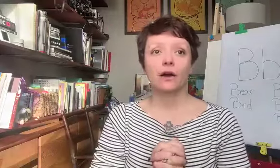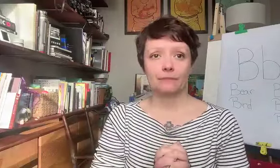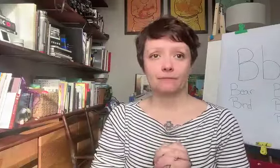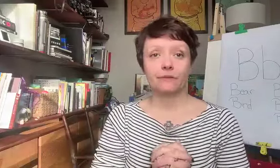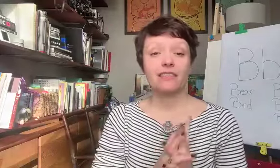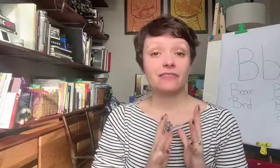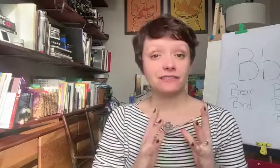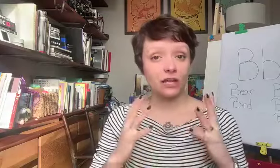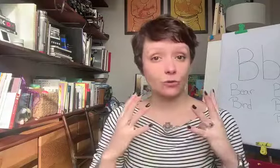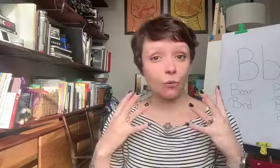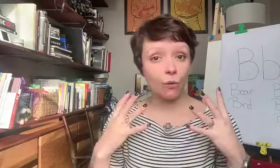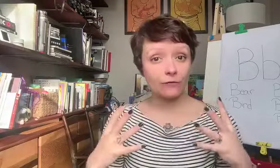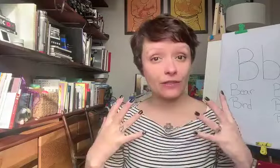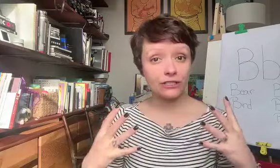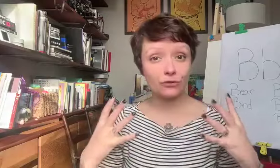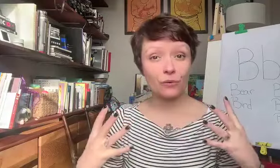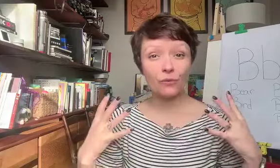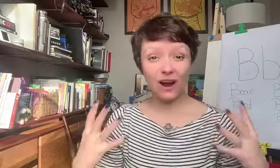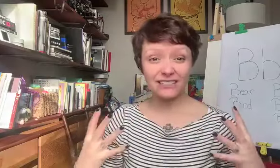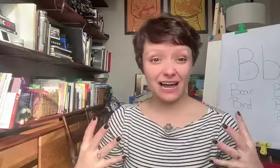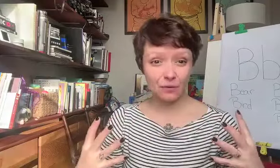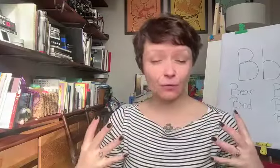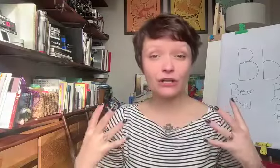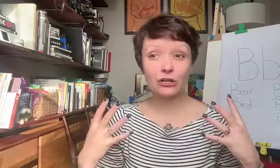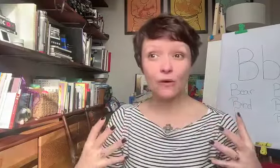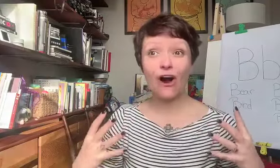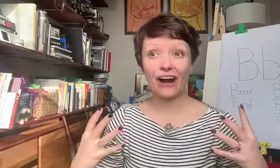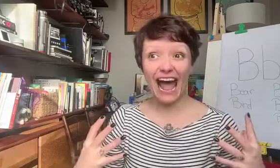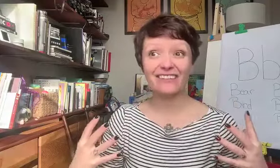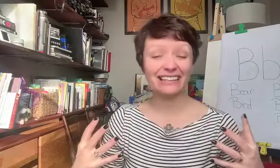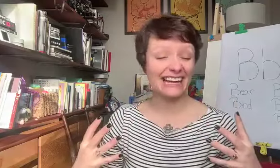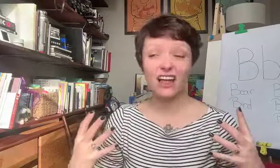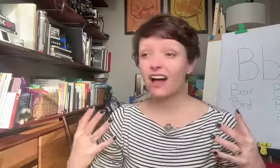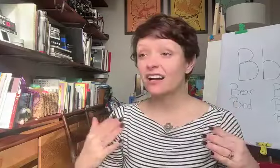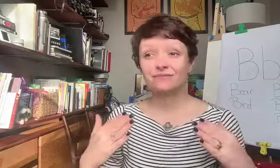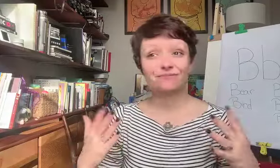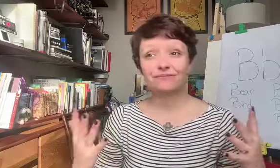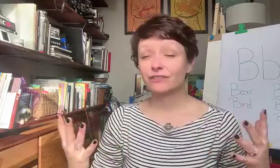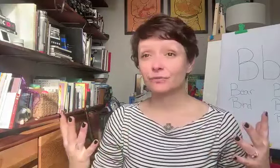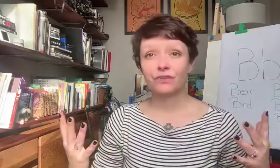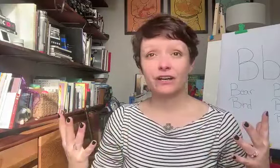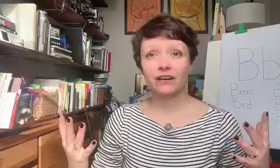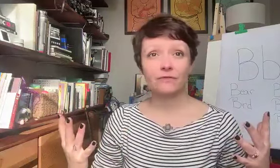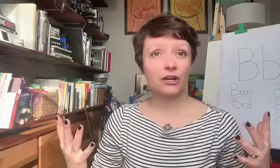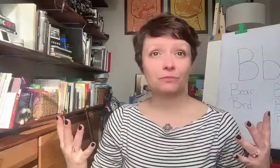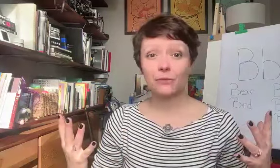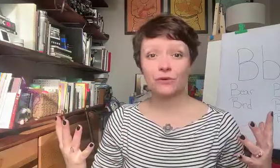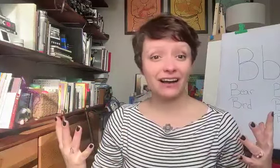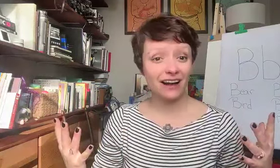Okay. This is also a wonderful thing to do at rug time. When you are having like the finger play will not cut